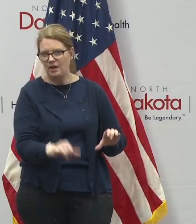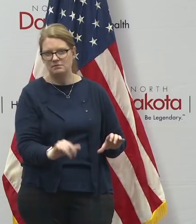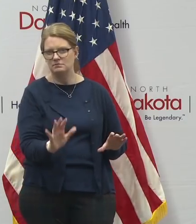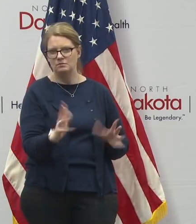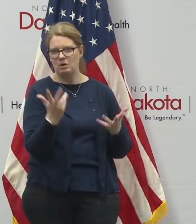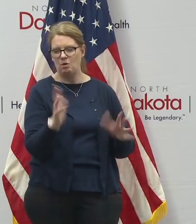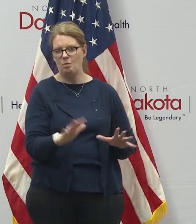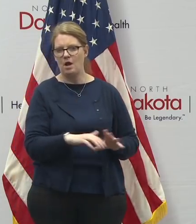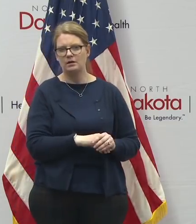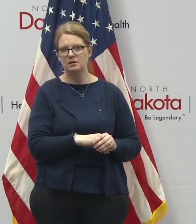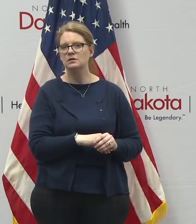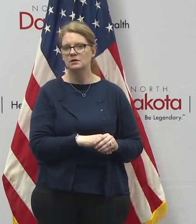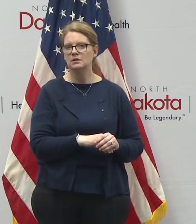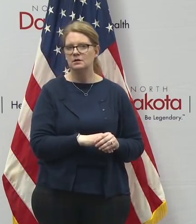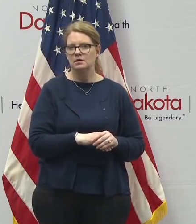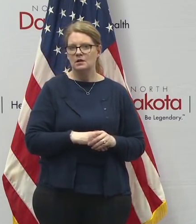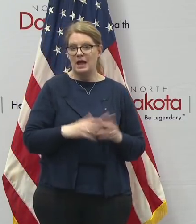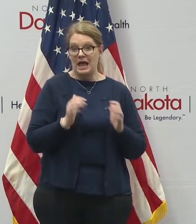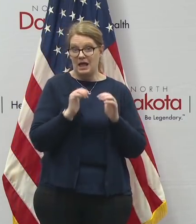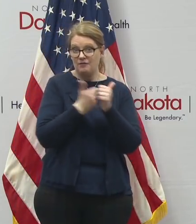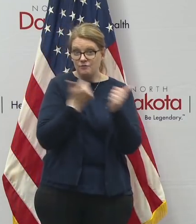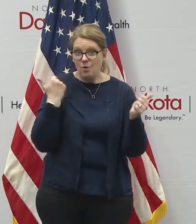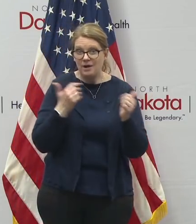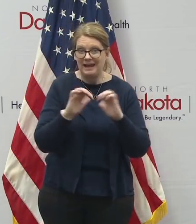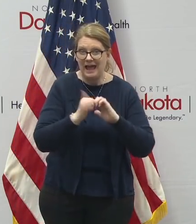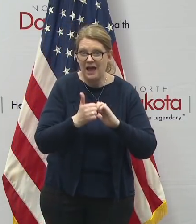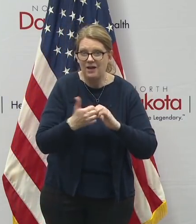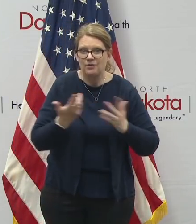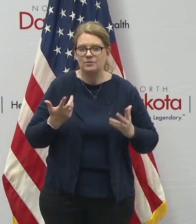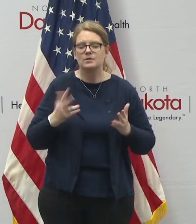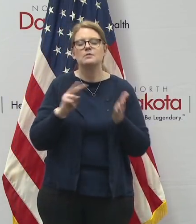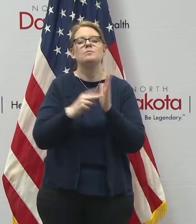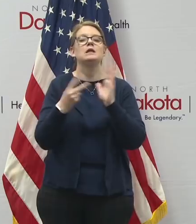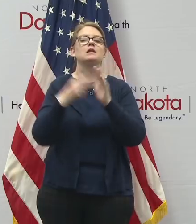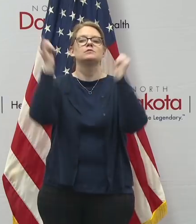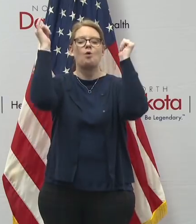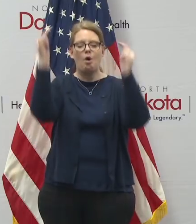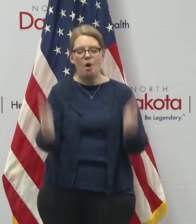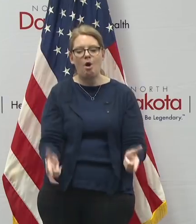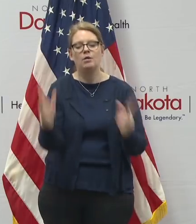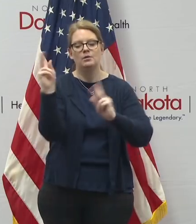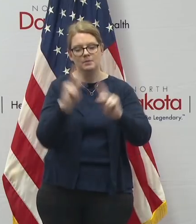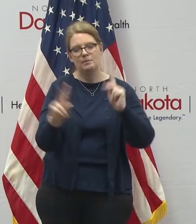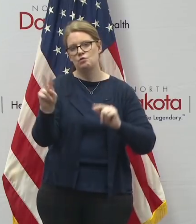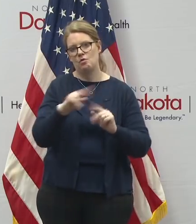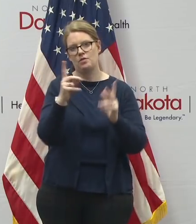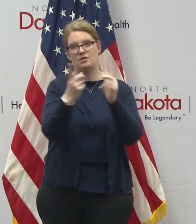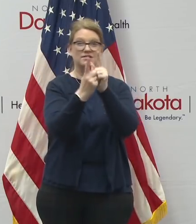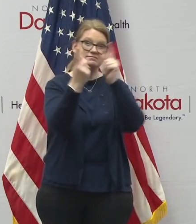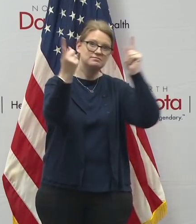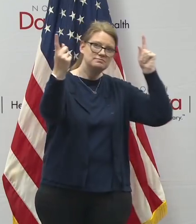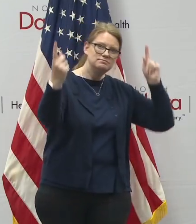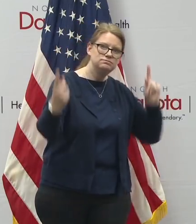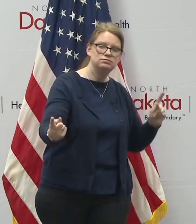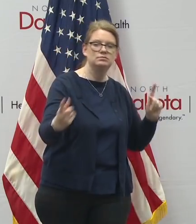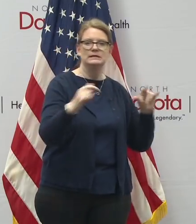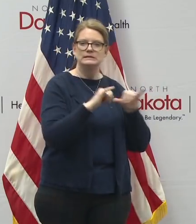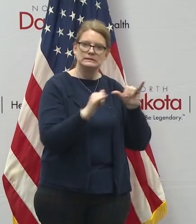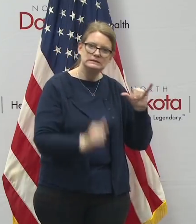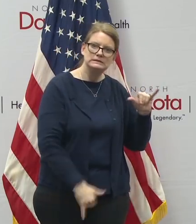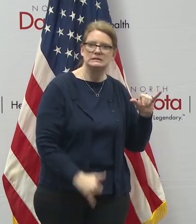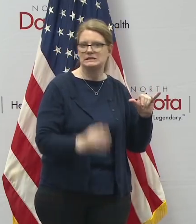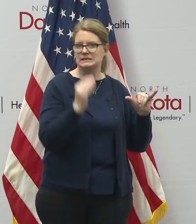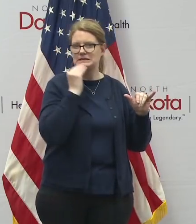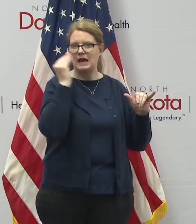is the way we stay away from that is everybody in North Dakota following the guidance, following the orders with compliance that we've